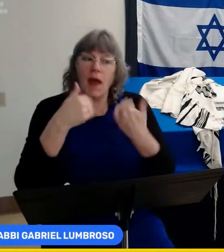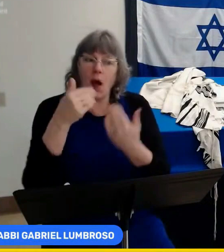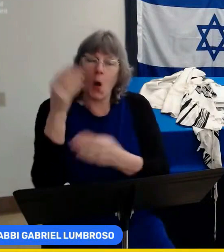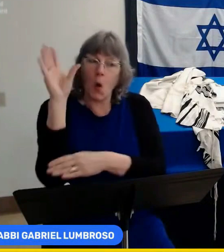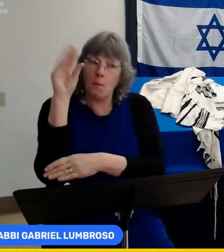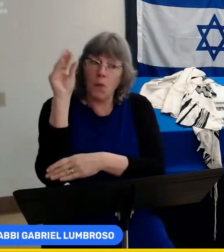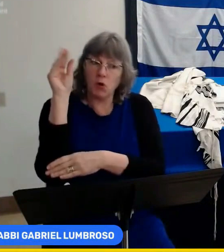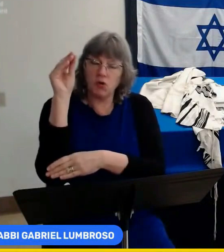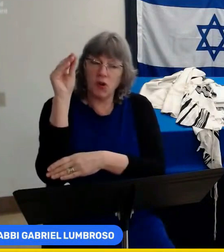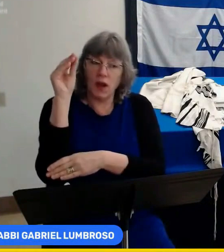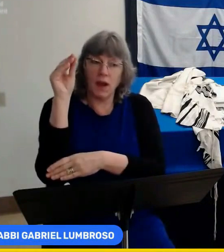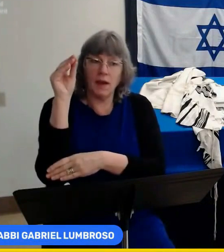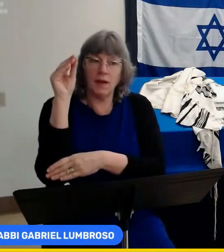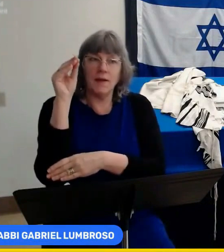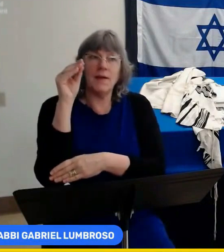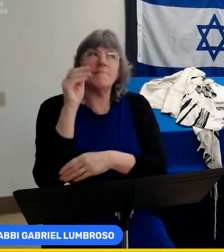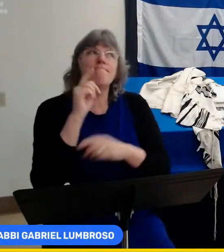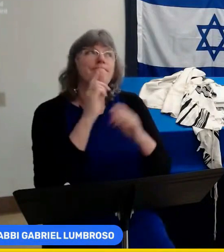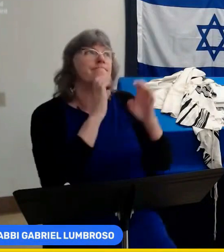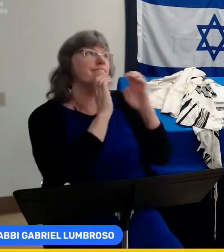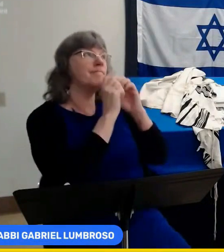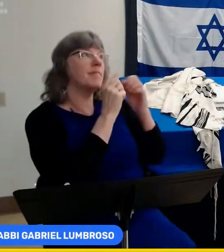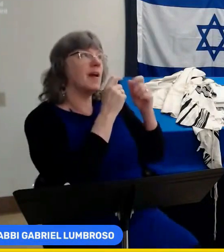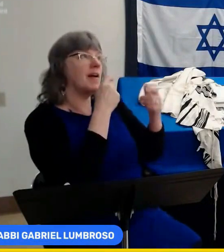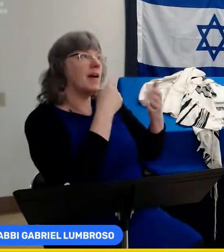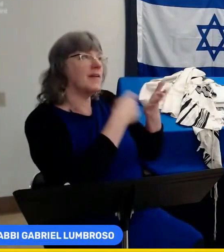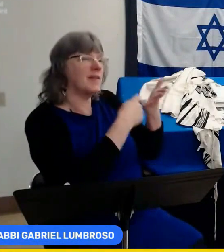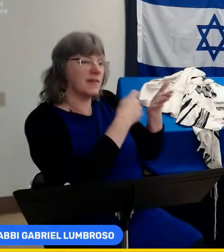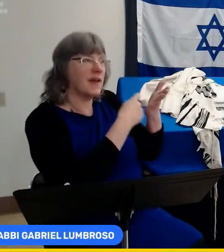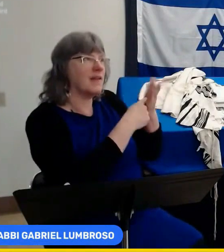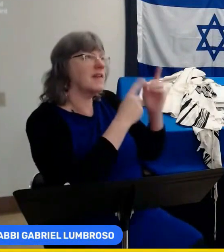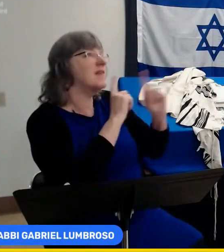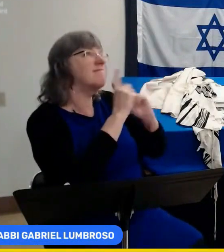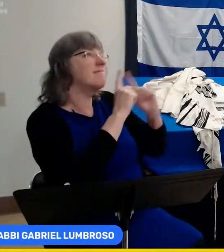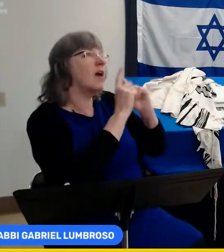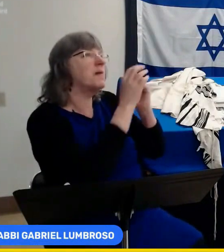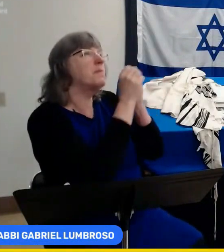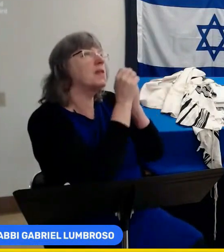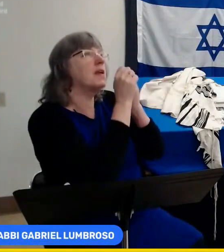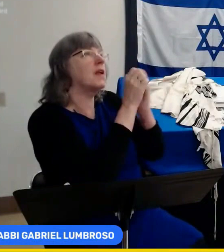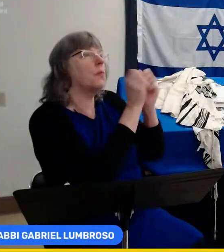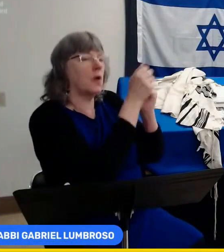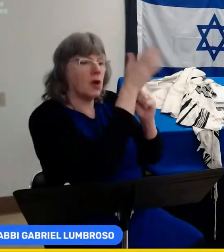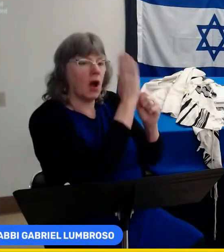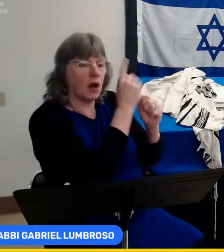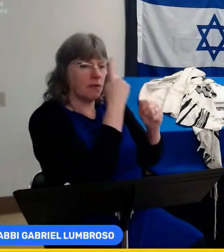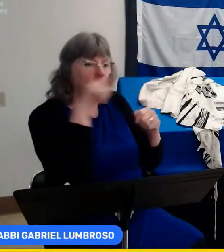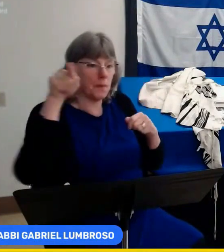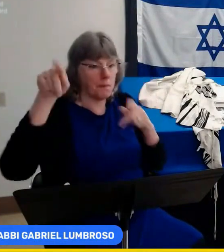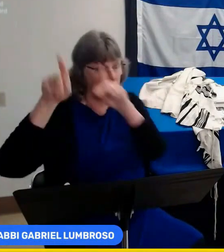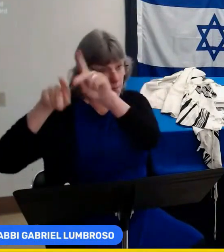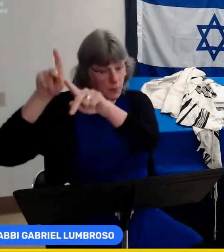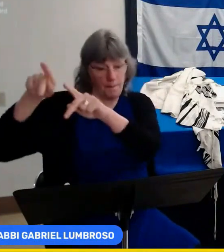answered Moshe's prayers for Israel by changing the premises